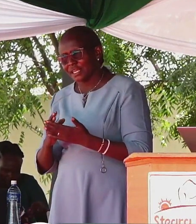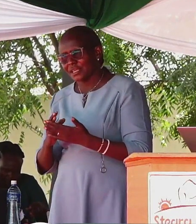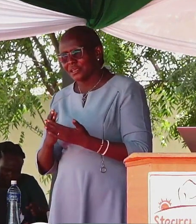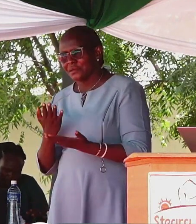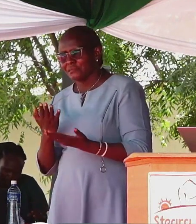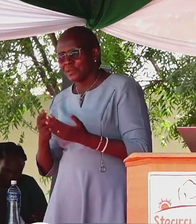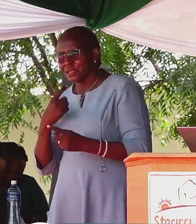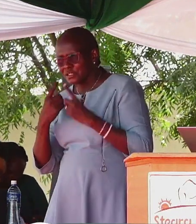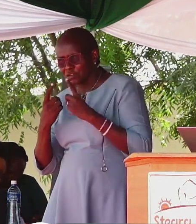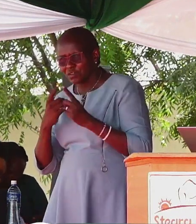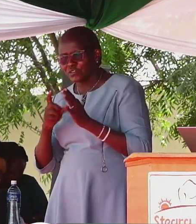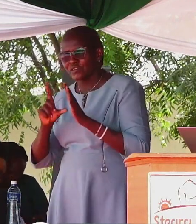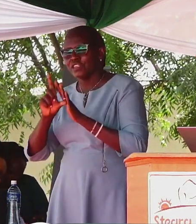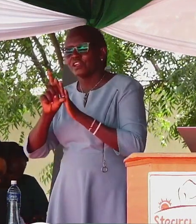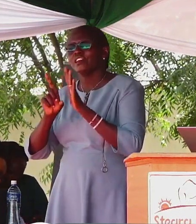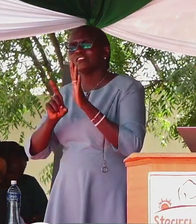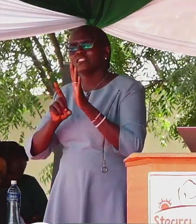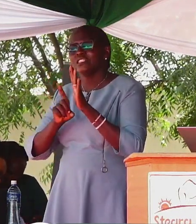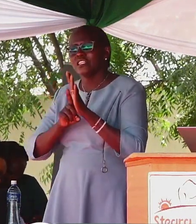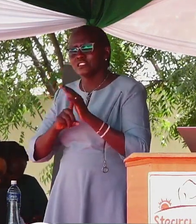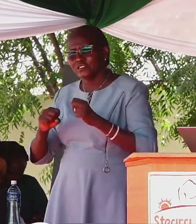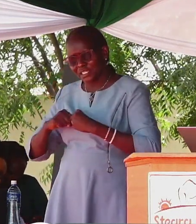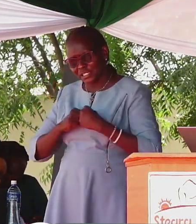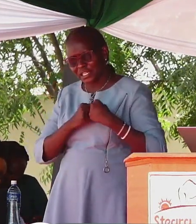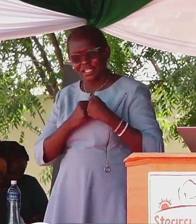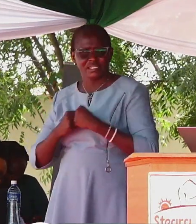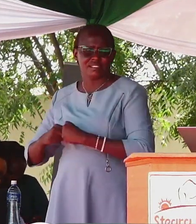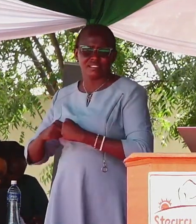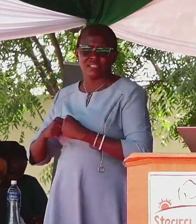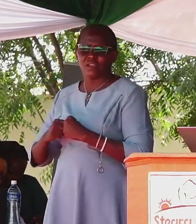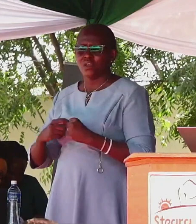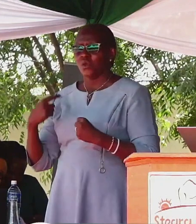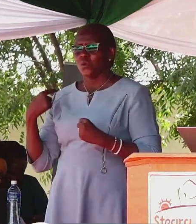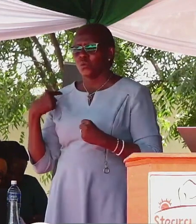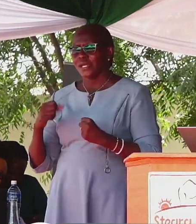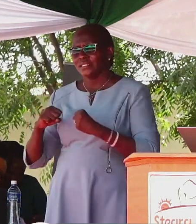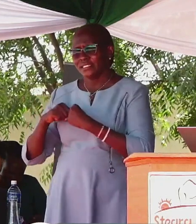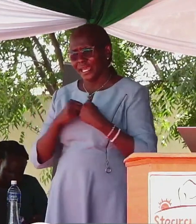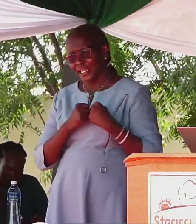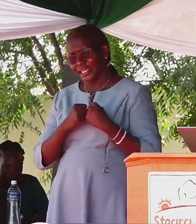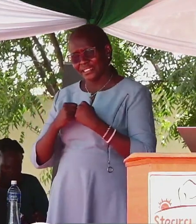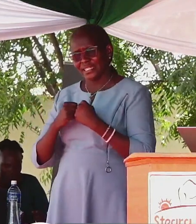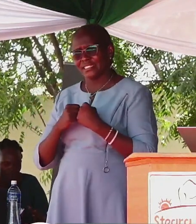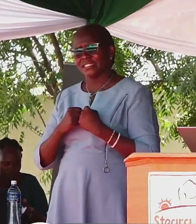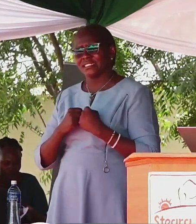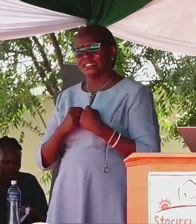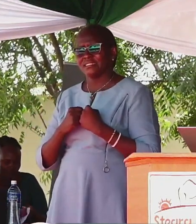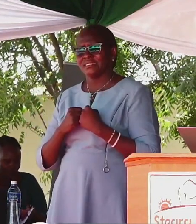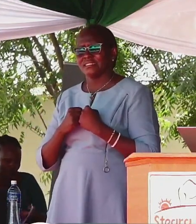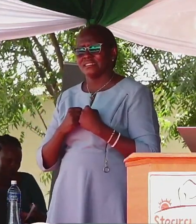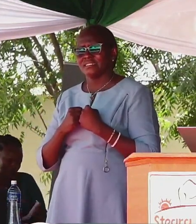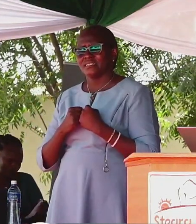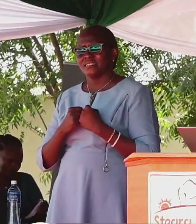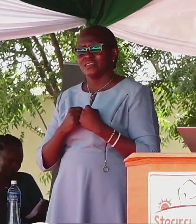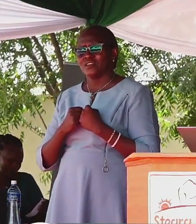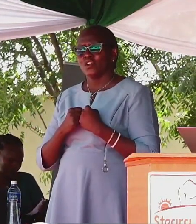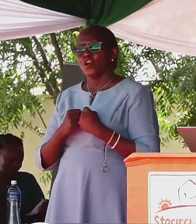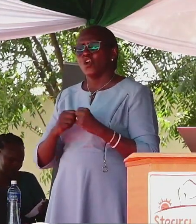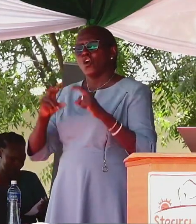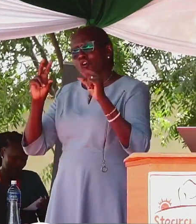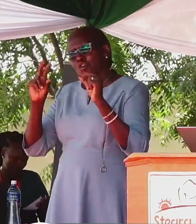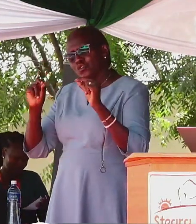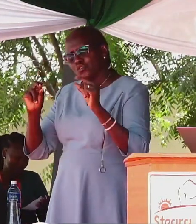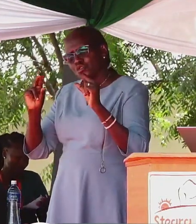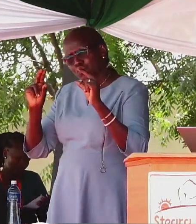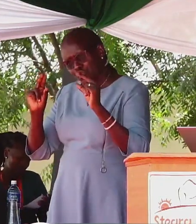legislative challenges, because I think this is overall. And one of the legislative challenges is that there is no